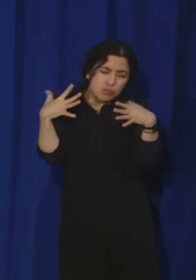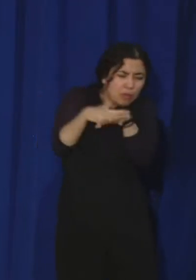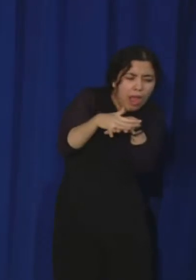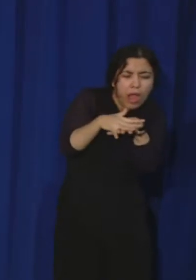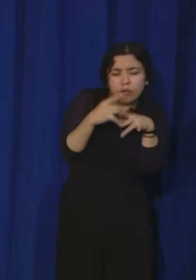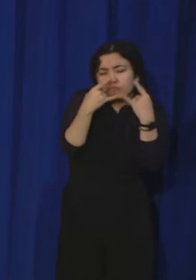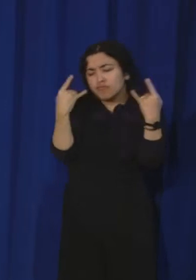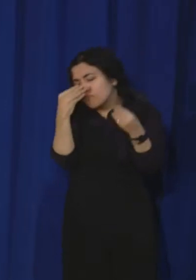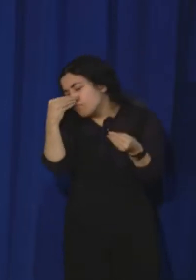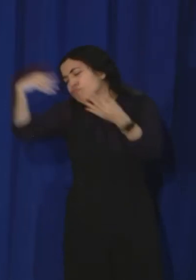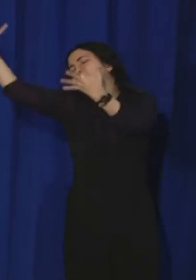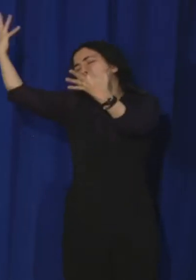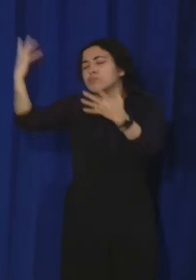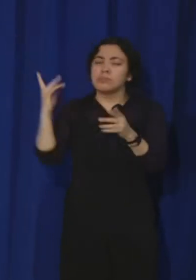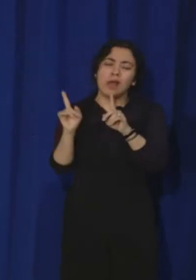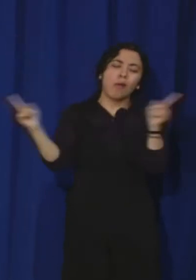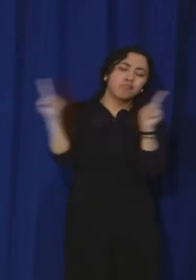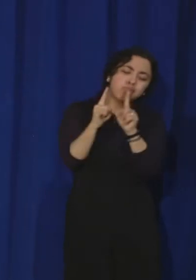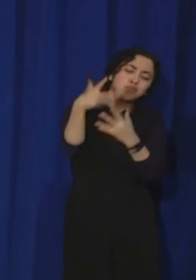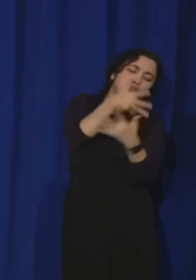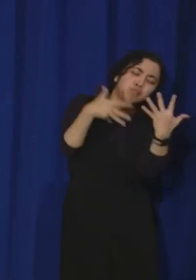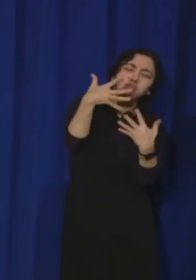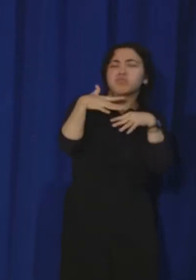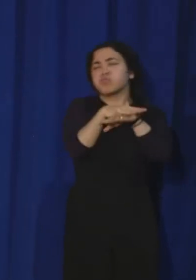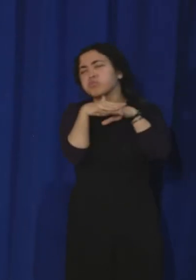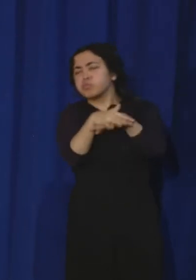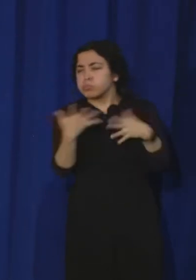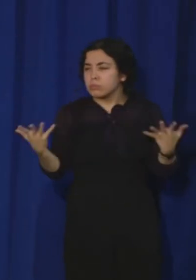maskless celebrations and gatherings? And Becky had asked